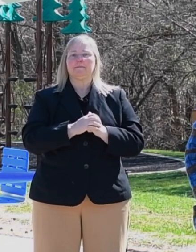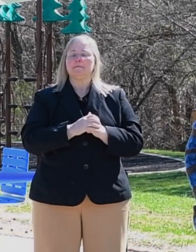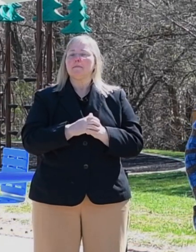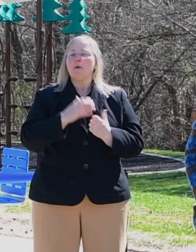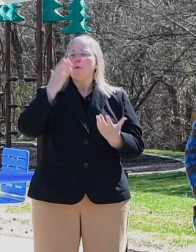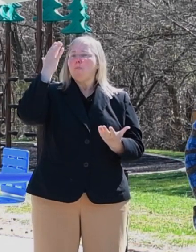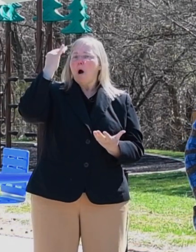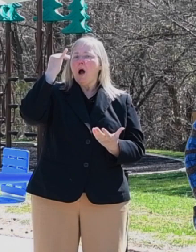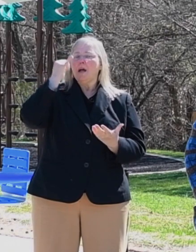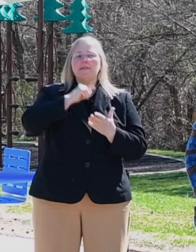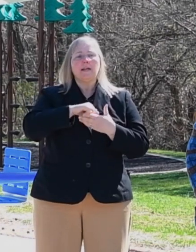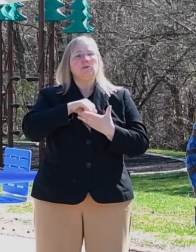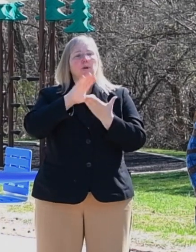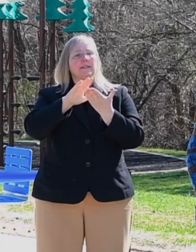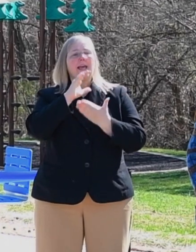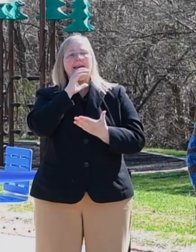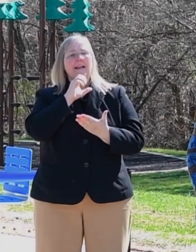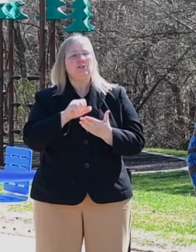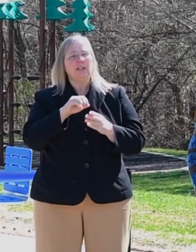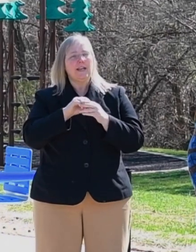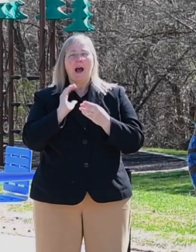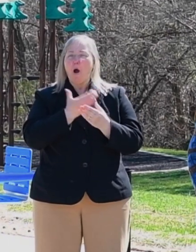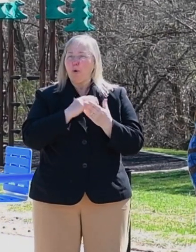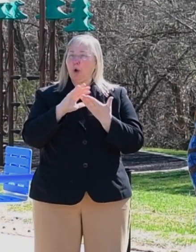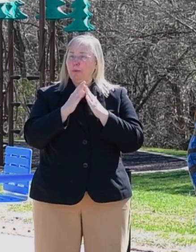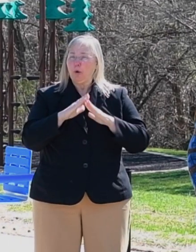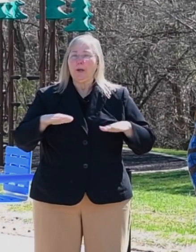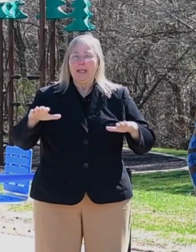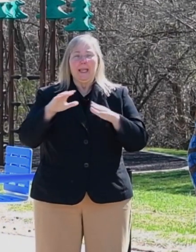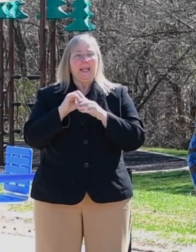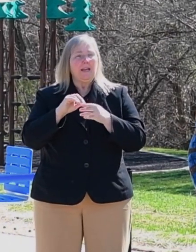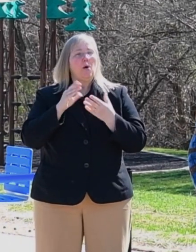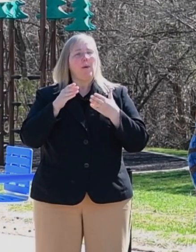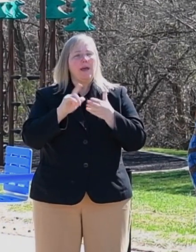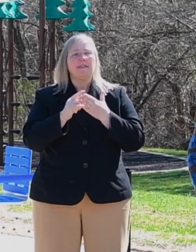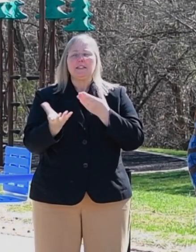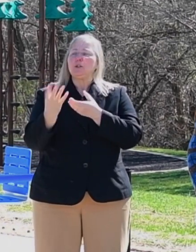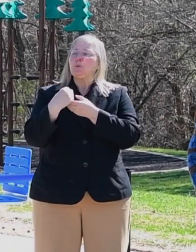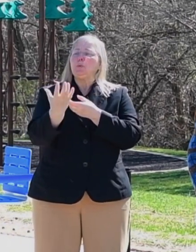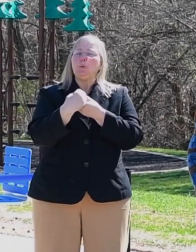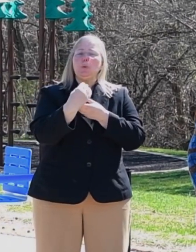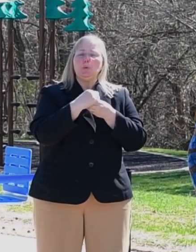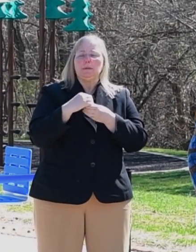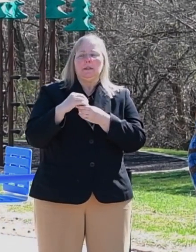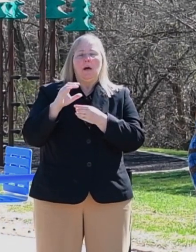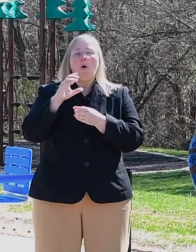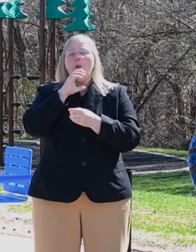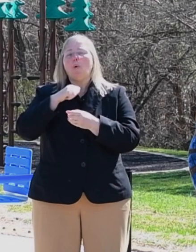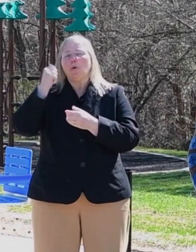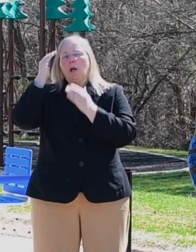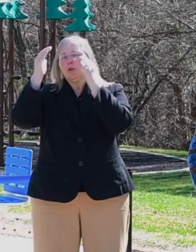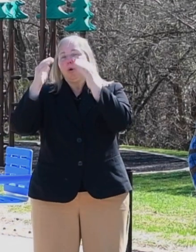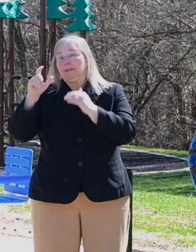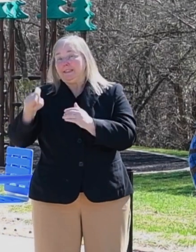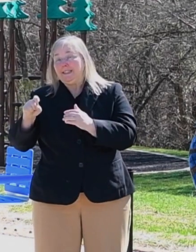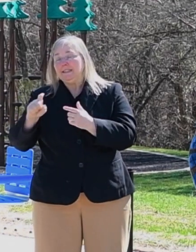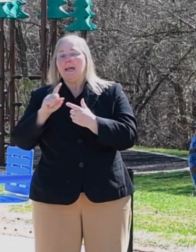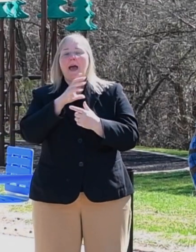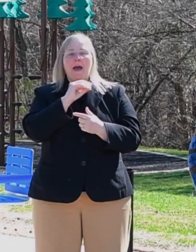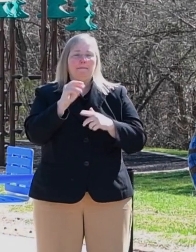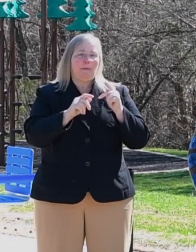the aging in our community in a way that is inclusive of the needs of older adults and persons with